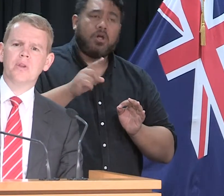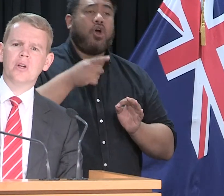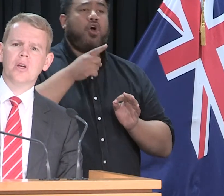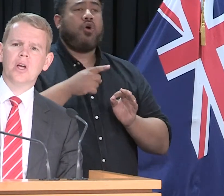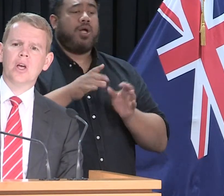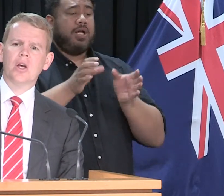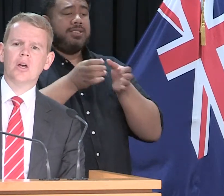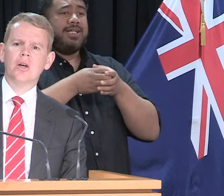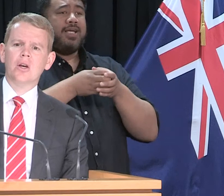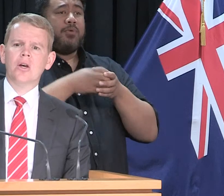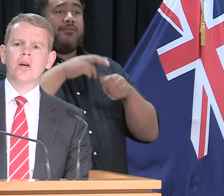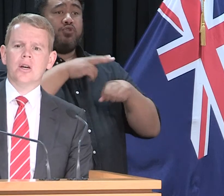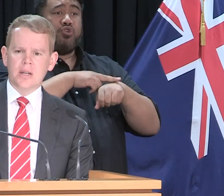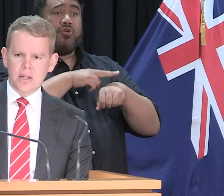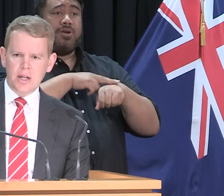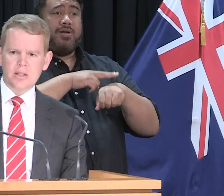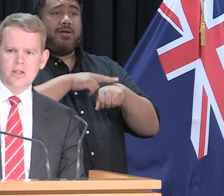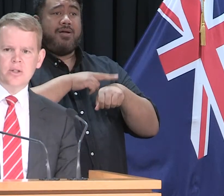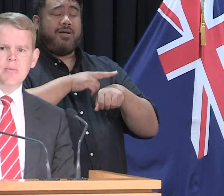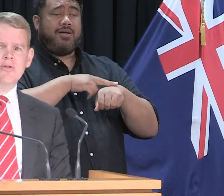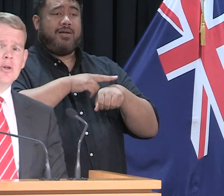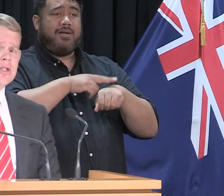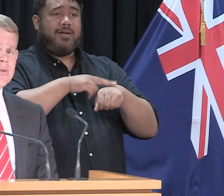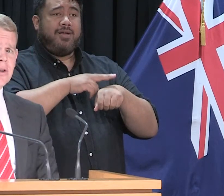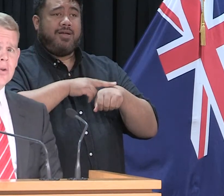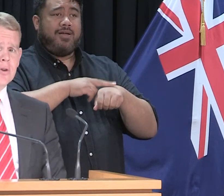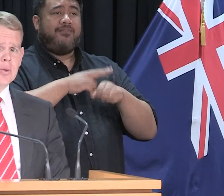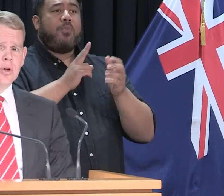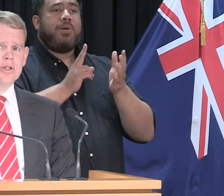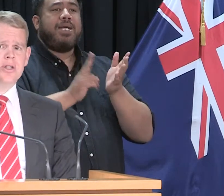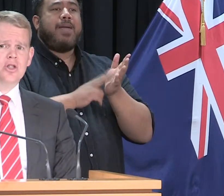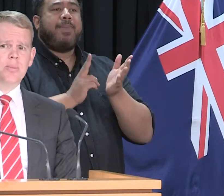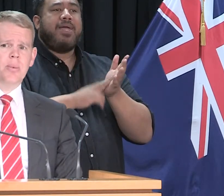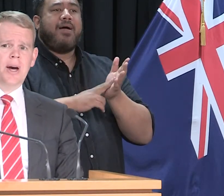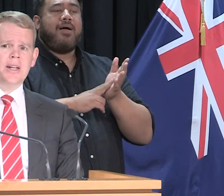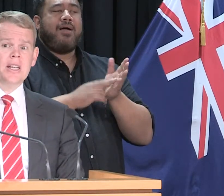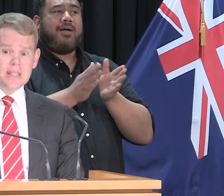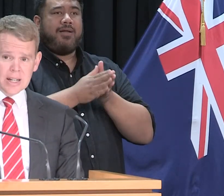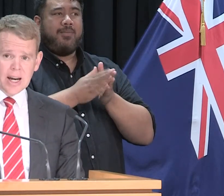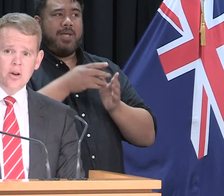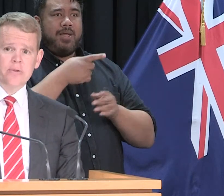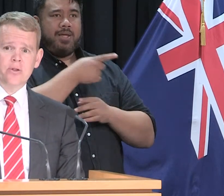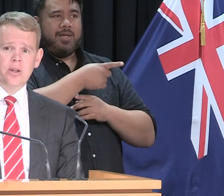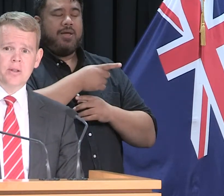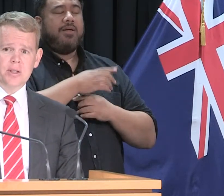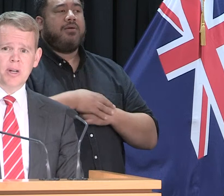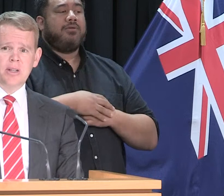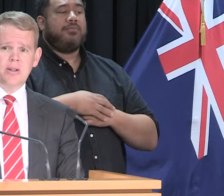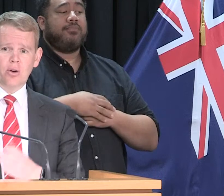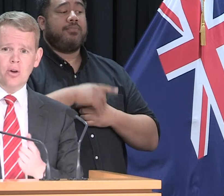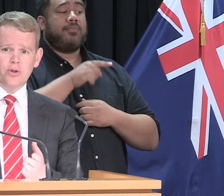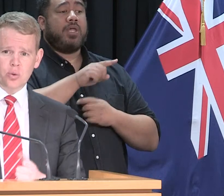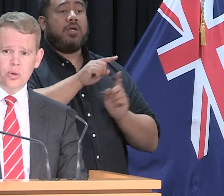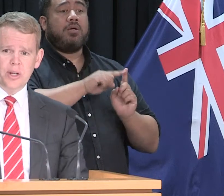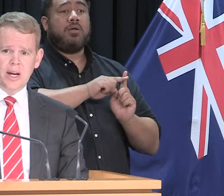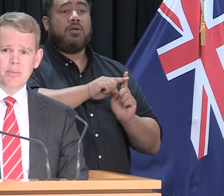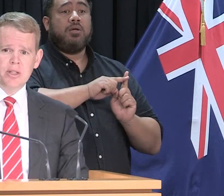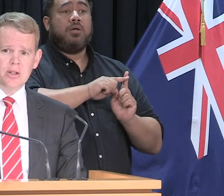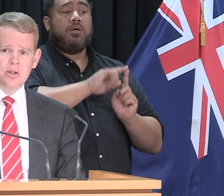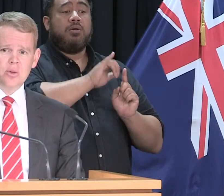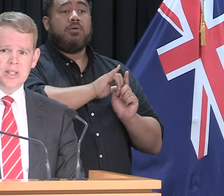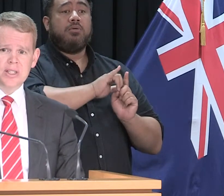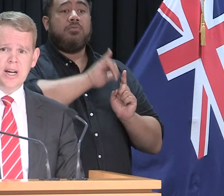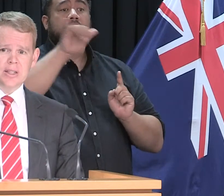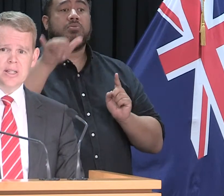Napier being transported to that ship? yes, so a team of doctors flew onto the ship yesterday that's been offshore in